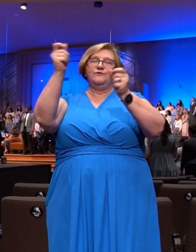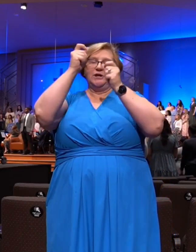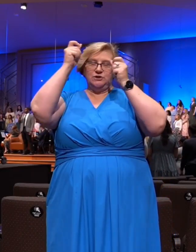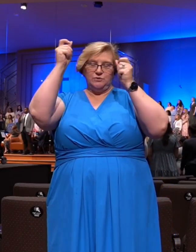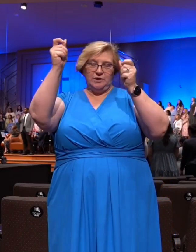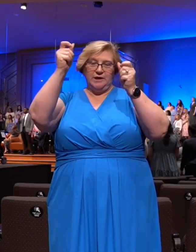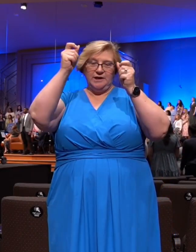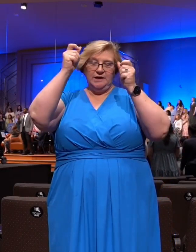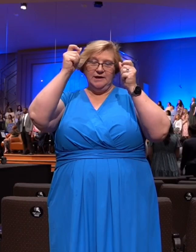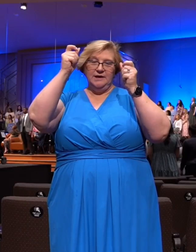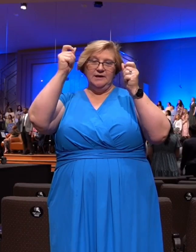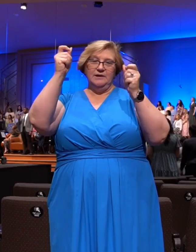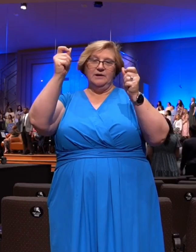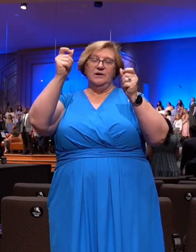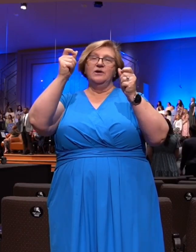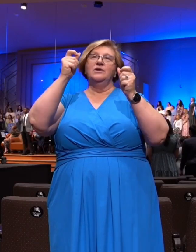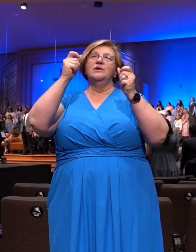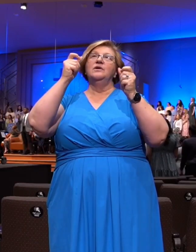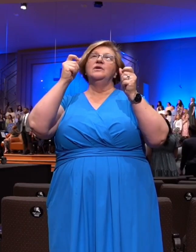overcome